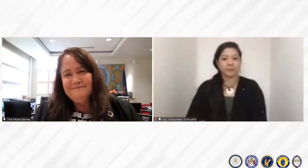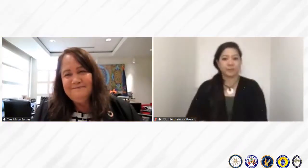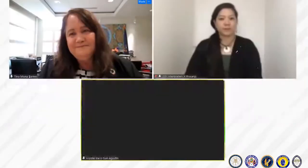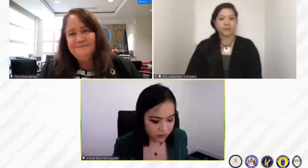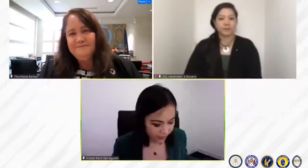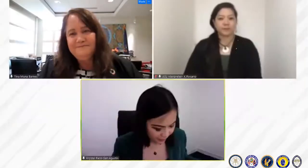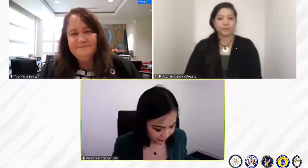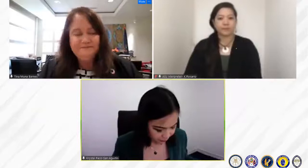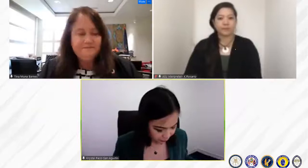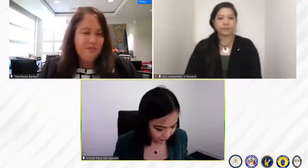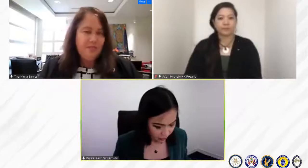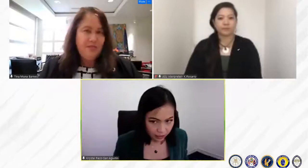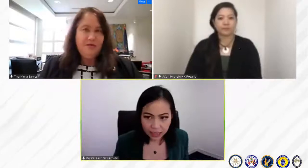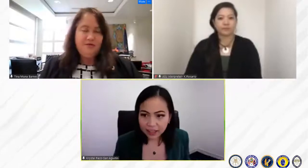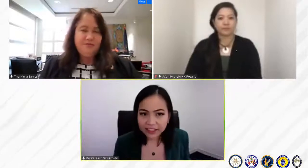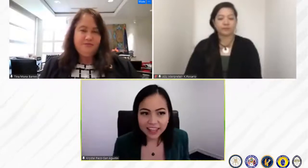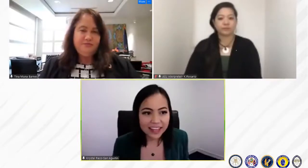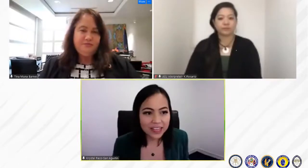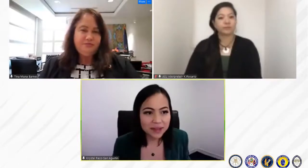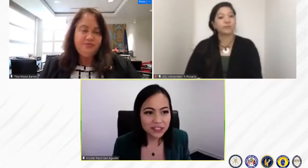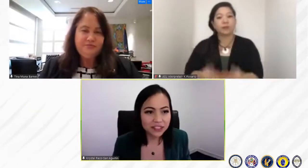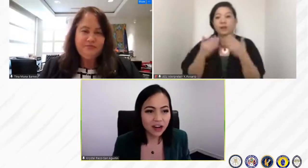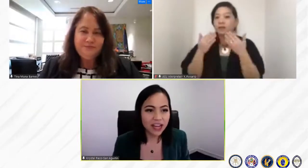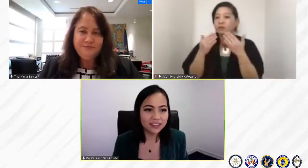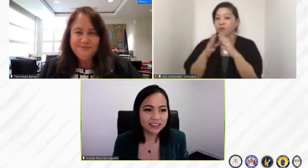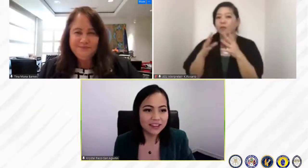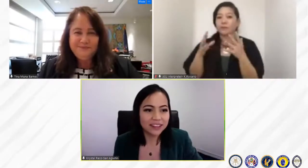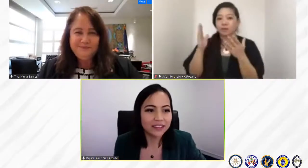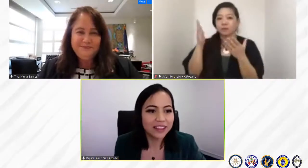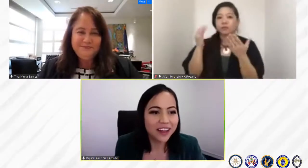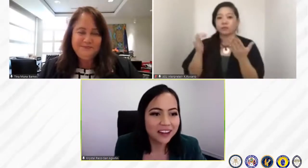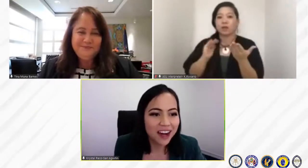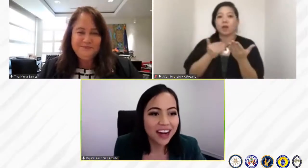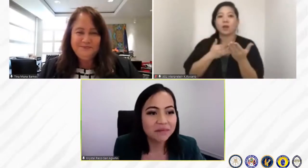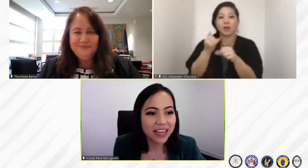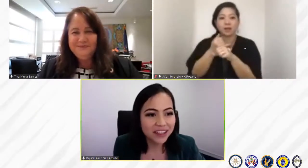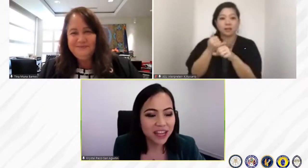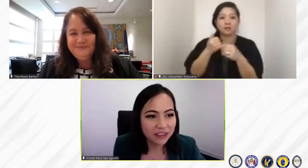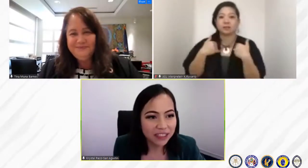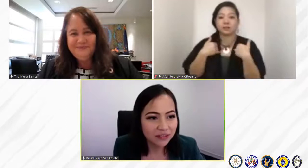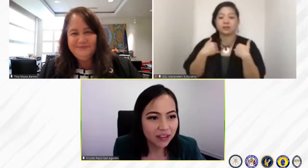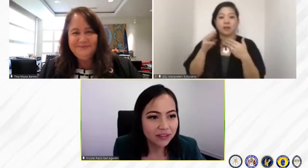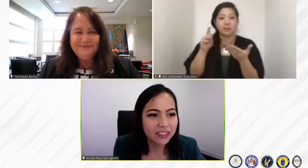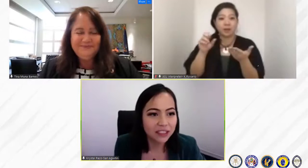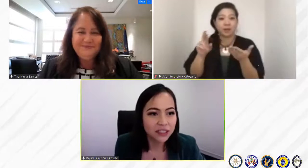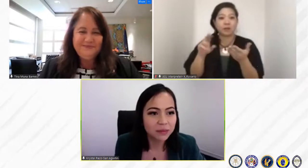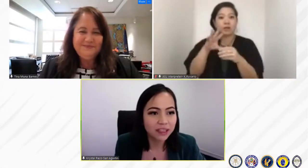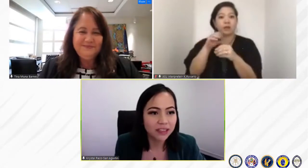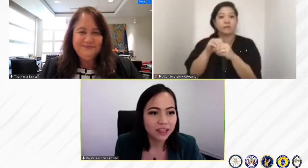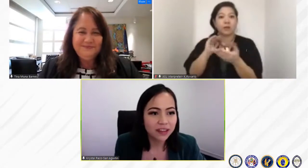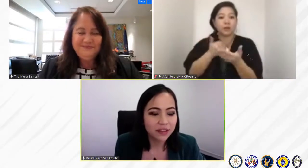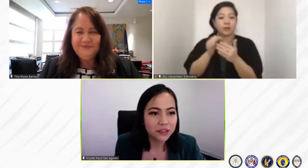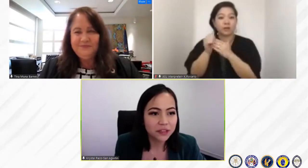Jesus Masi, Speaker. Again, like I mentioned, our island is heavily, our island mayors are heavily involved in our leadership